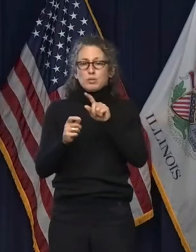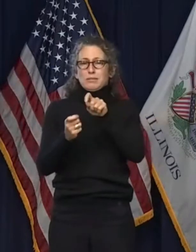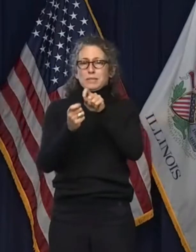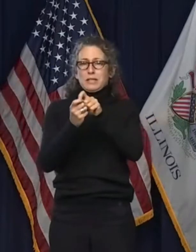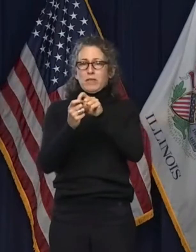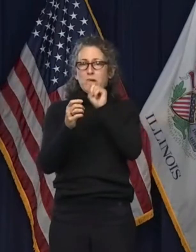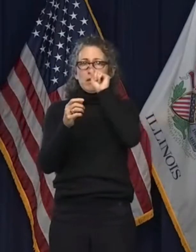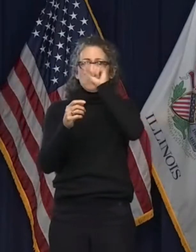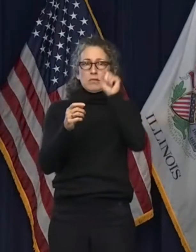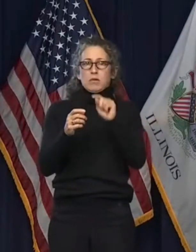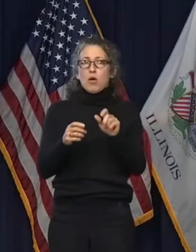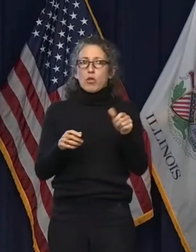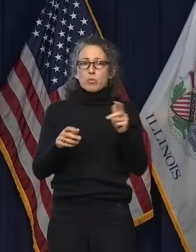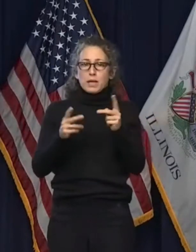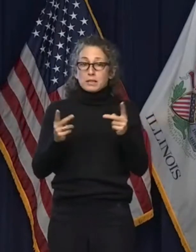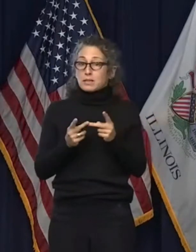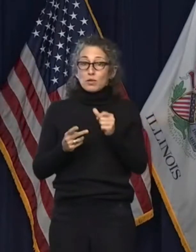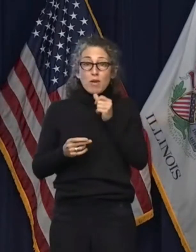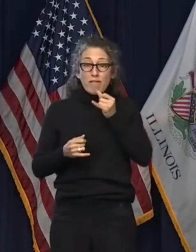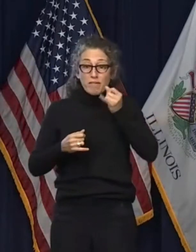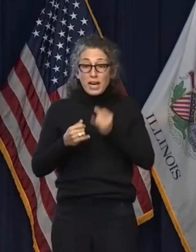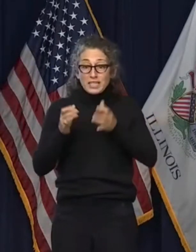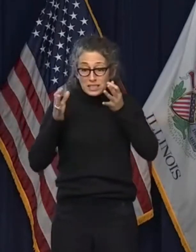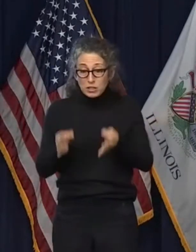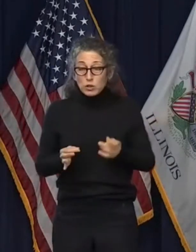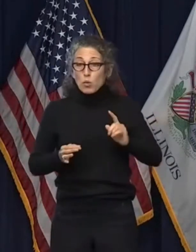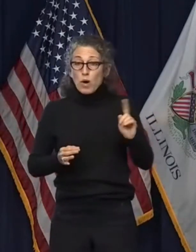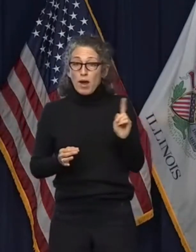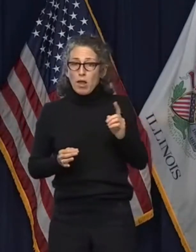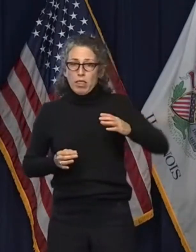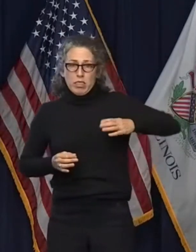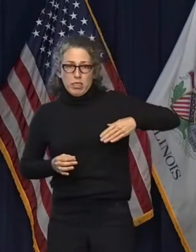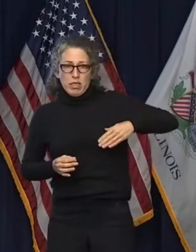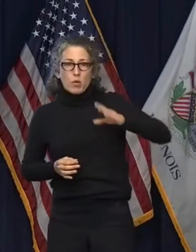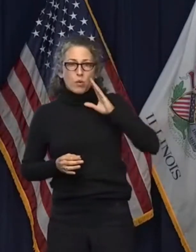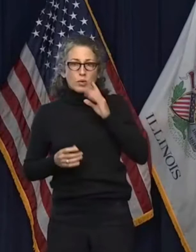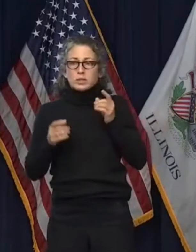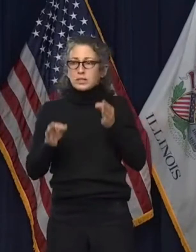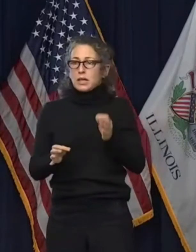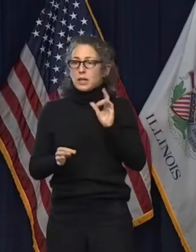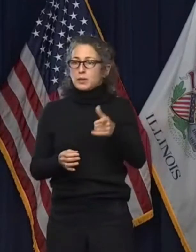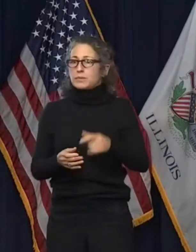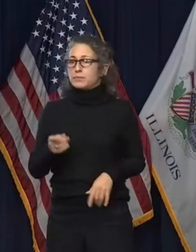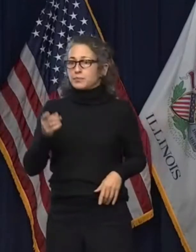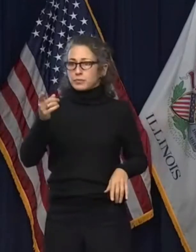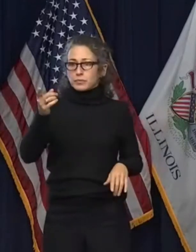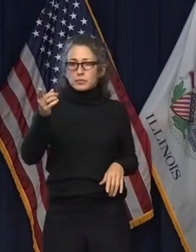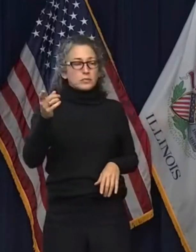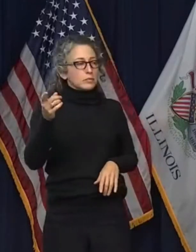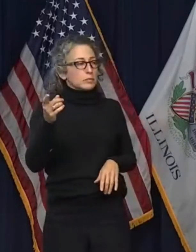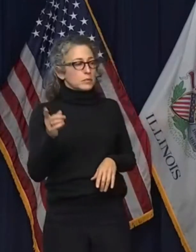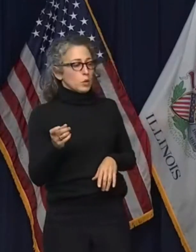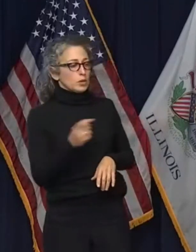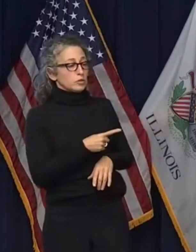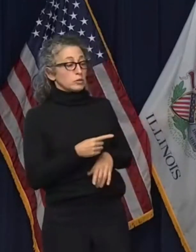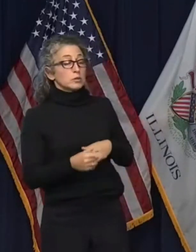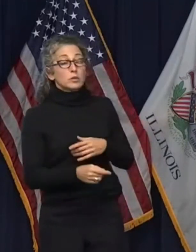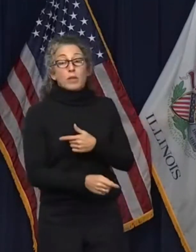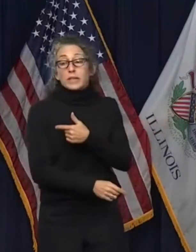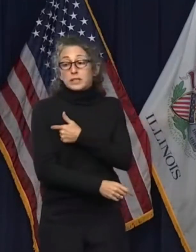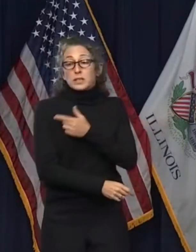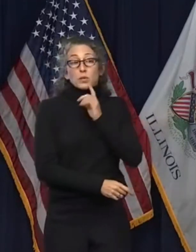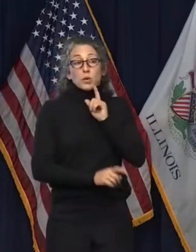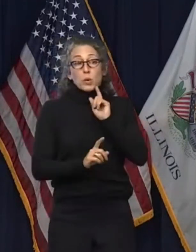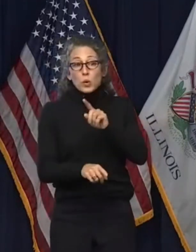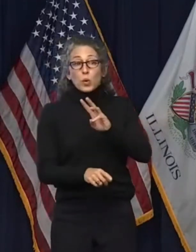haven't yet been finalized by the city's Department of Public Health. One point of clarity, the vaccine's going to go to Walgreens and